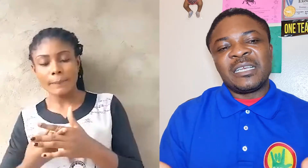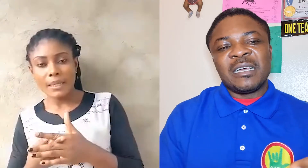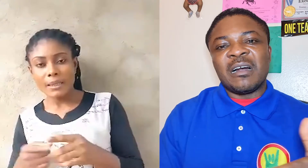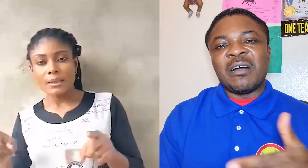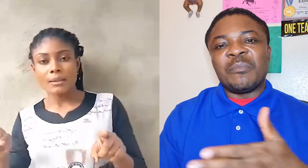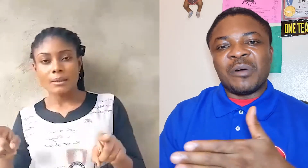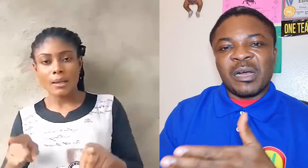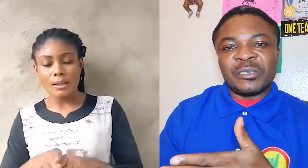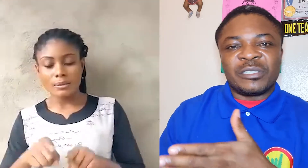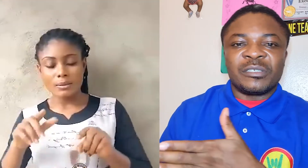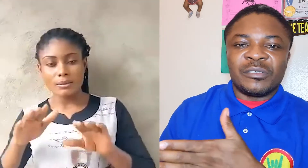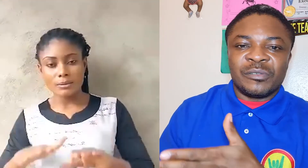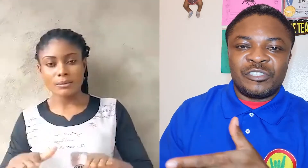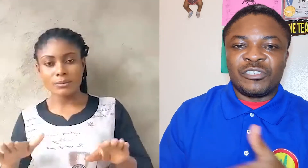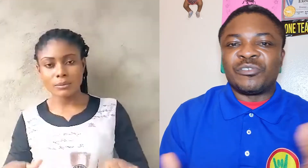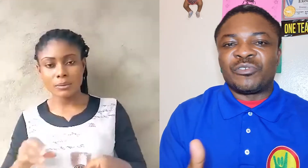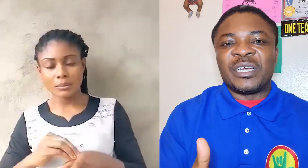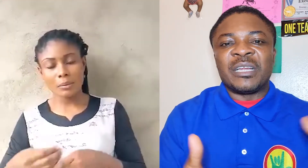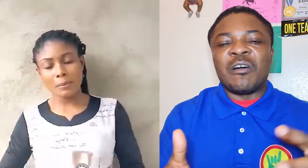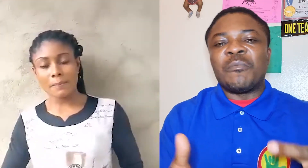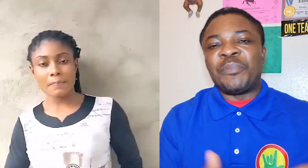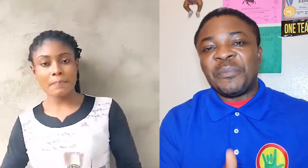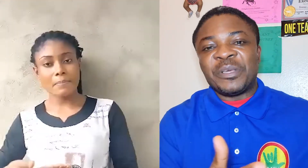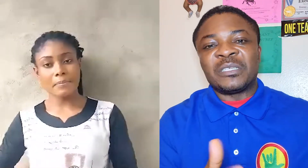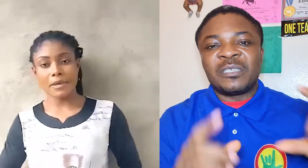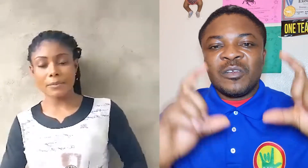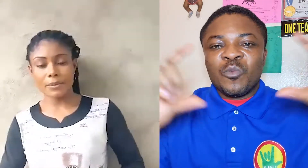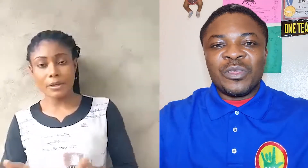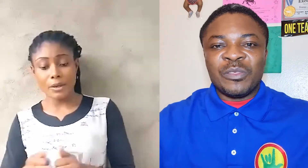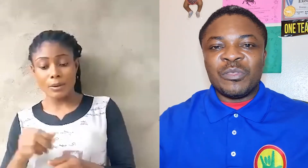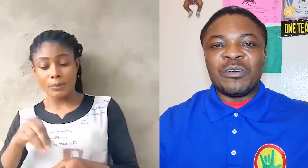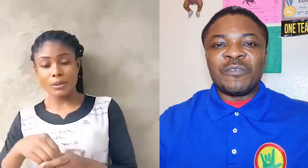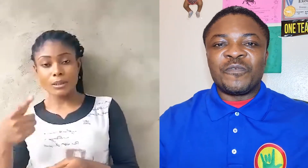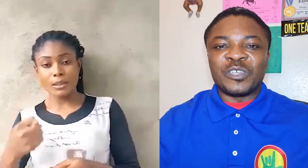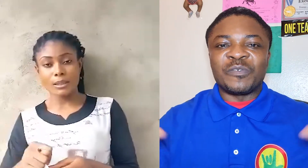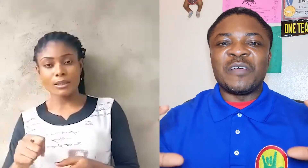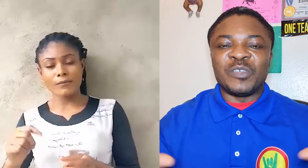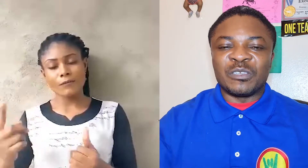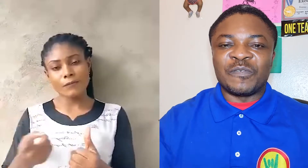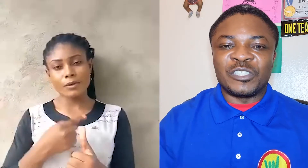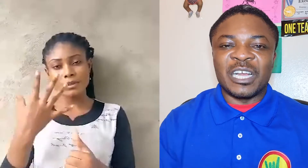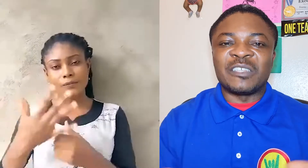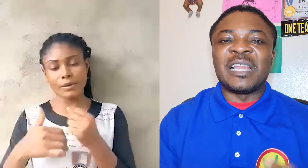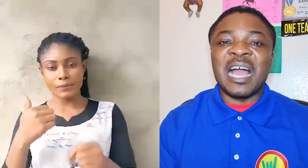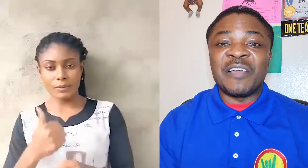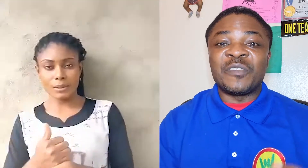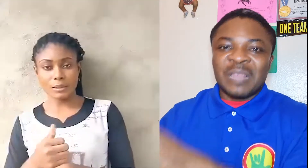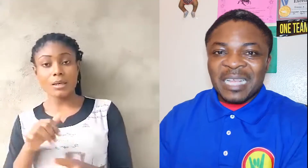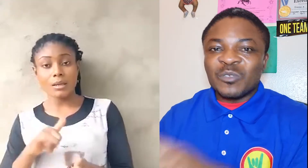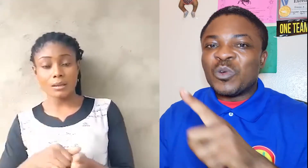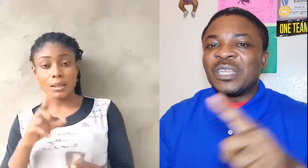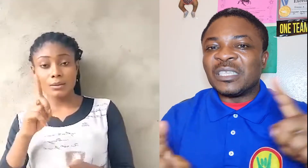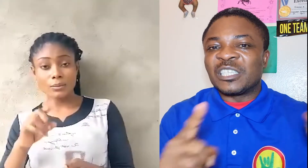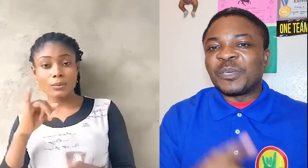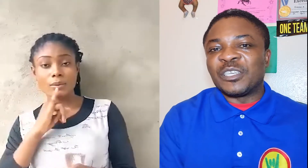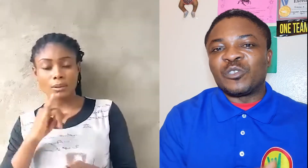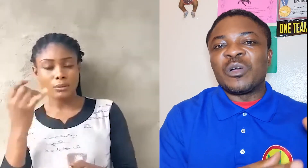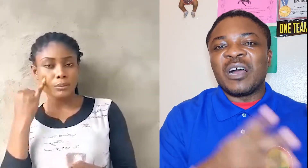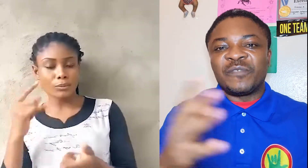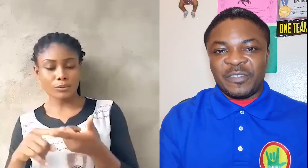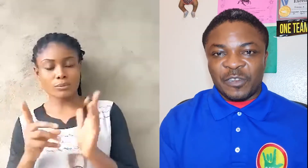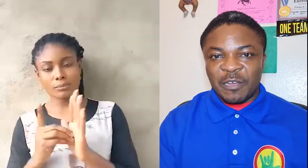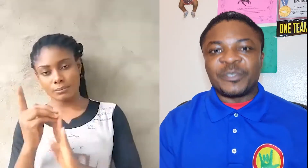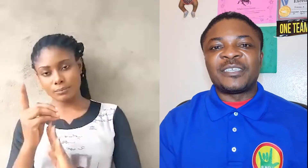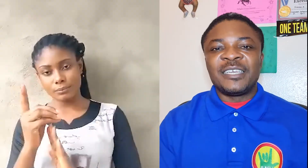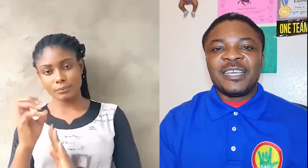begins as children or babies within the first 5 years of a child's life. That's when it's expected to